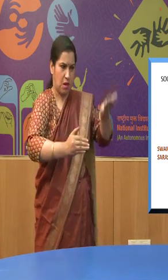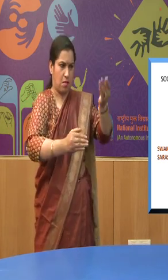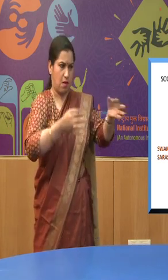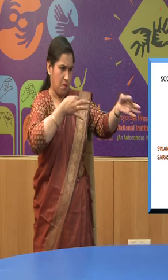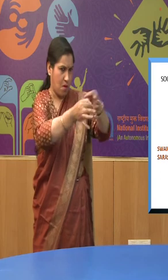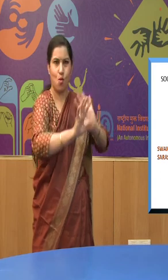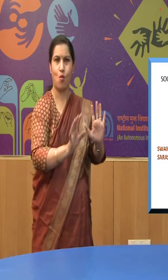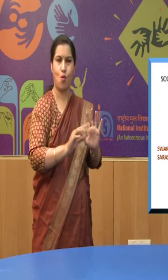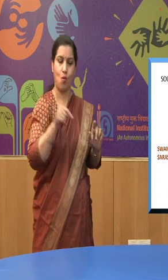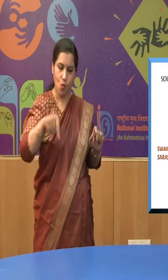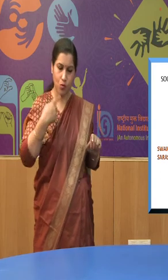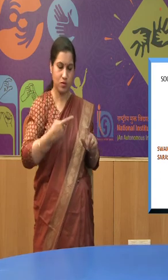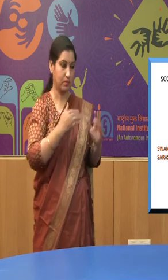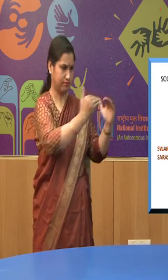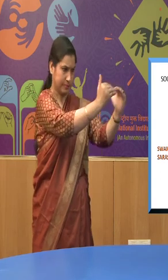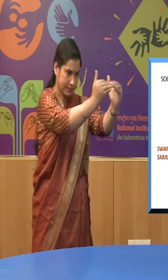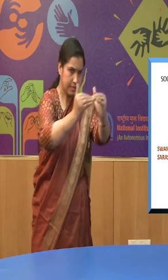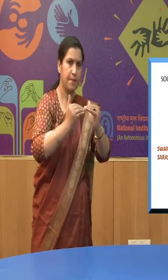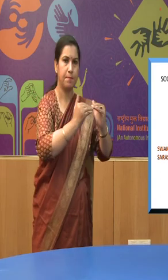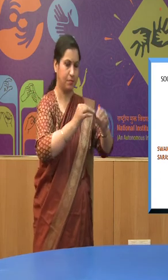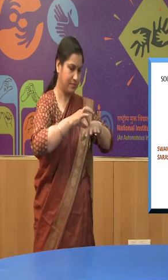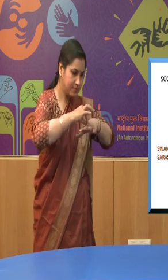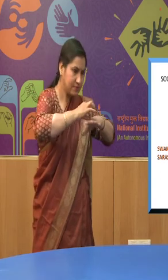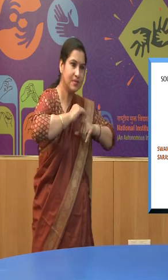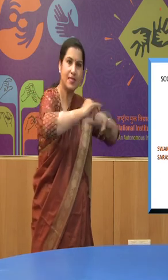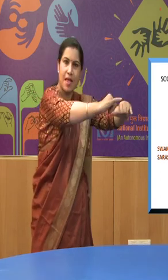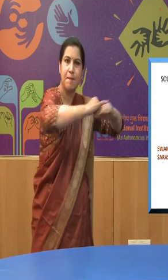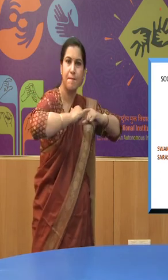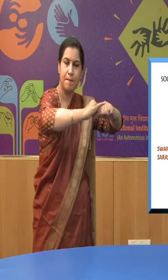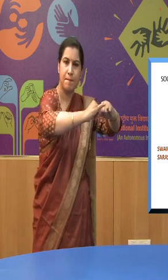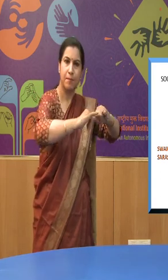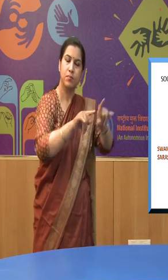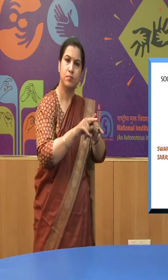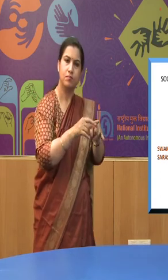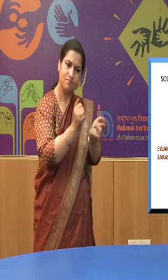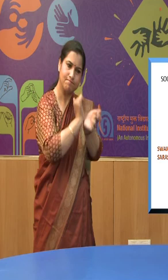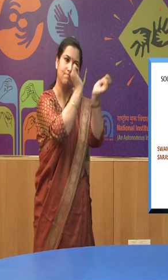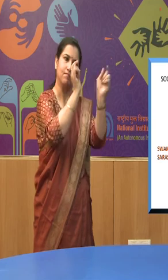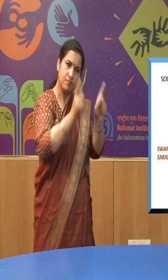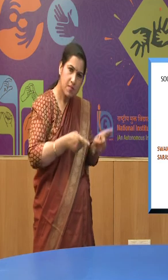like equality and liberty among the people.